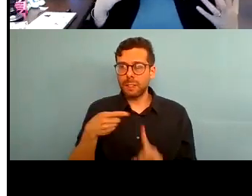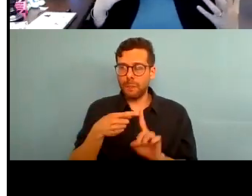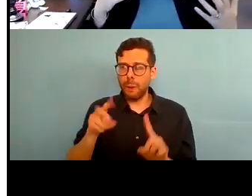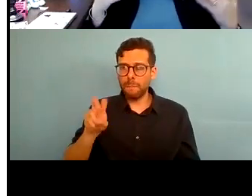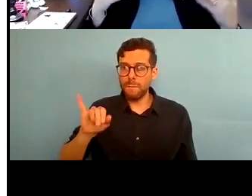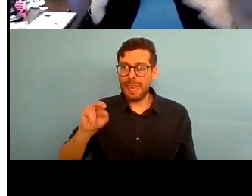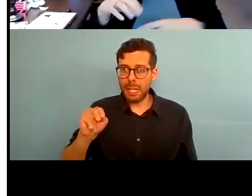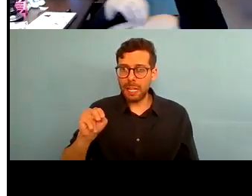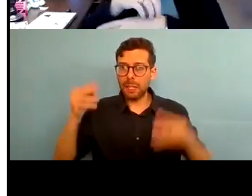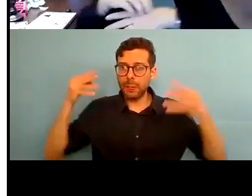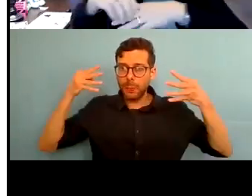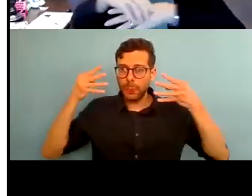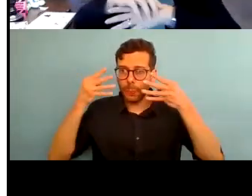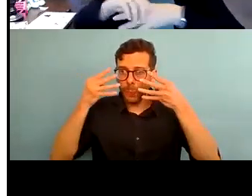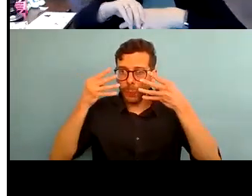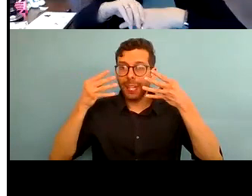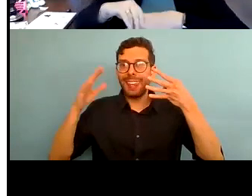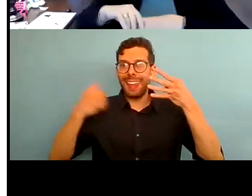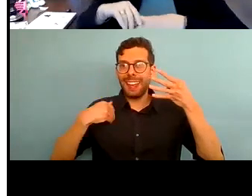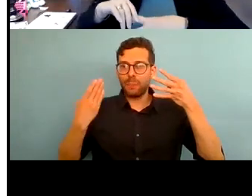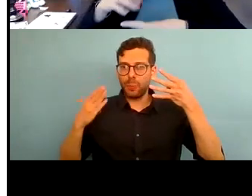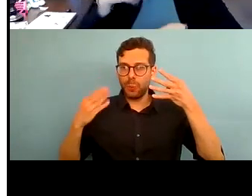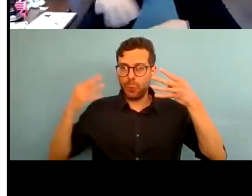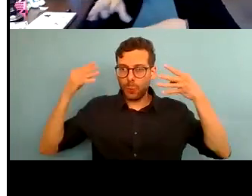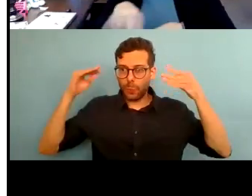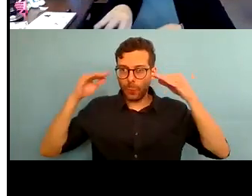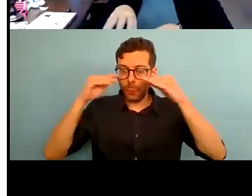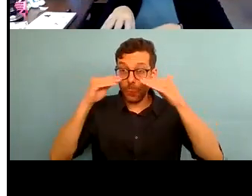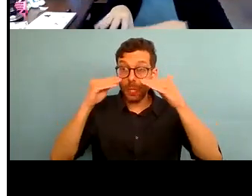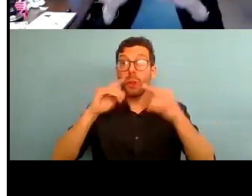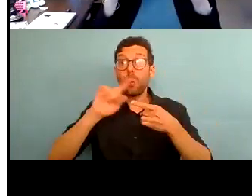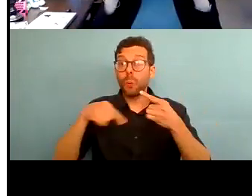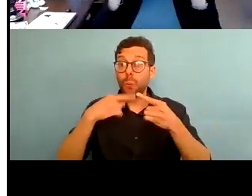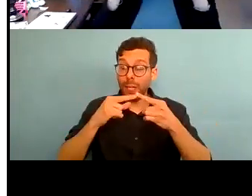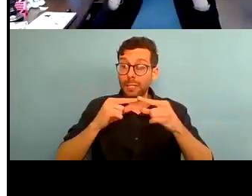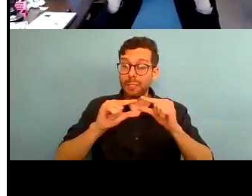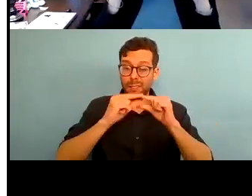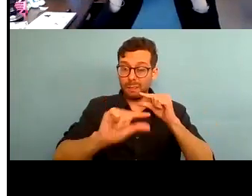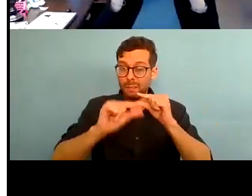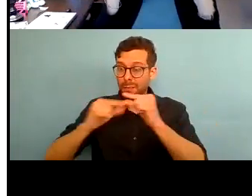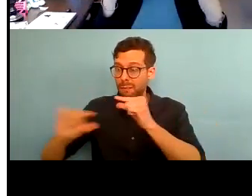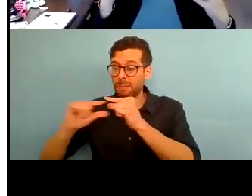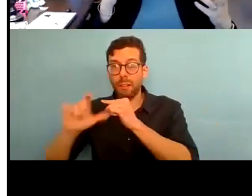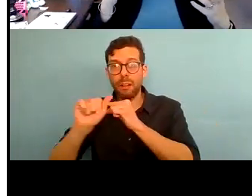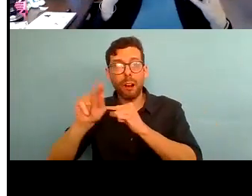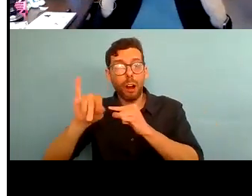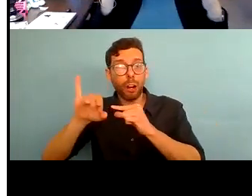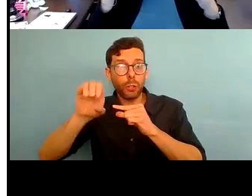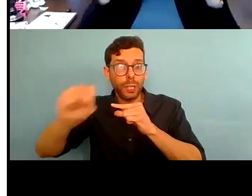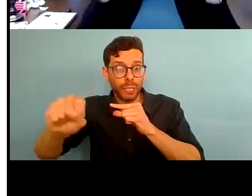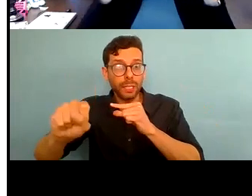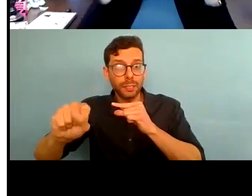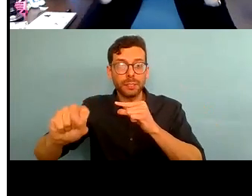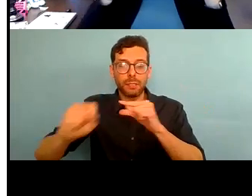blue tint. When you have your blood in your arteries, it's redder because you have more oxygen. But when it's in the veins, it's a little more blue. So